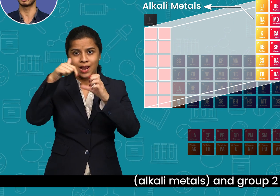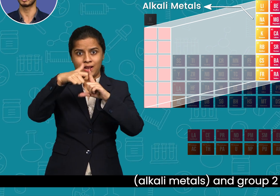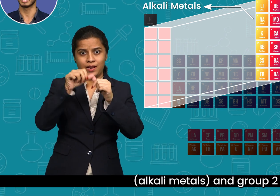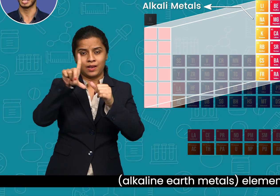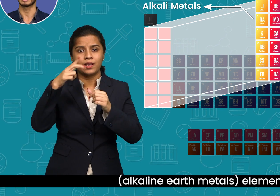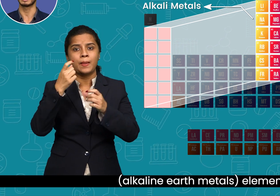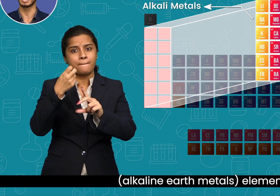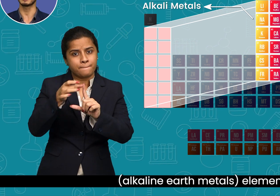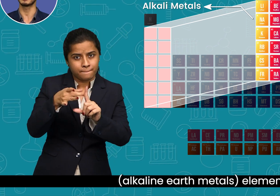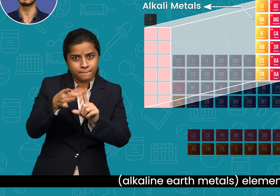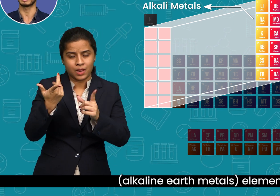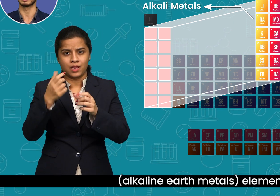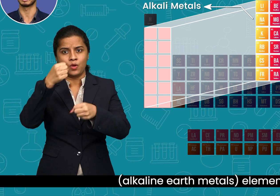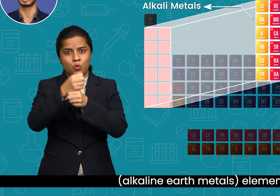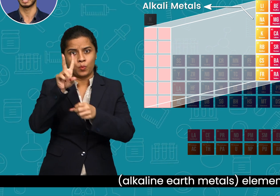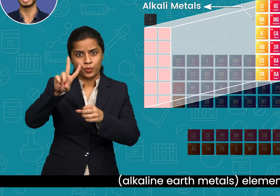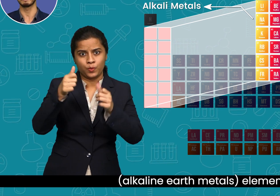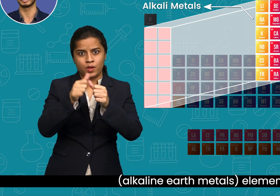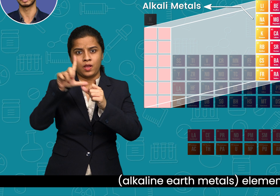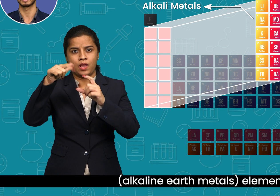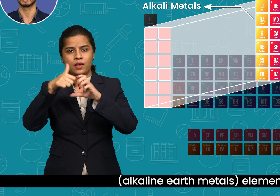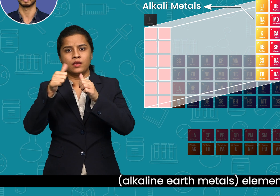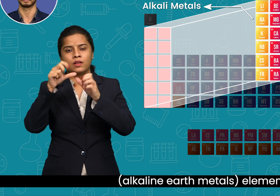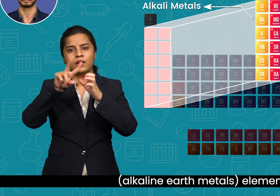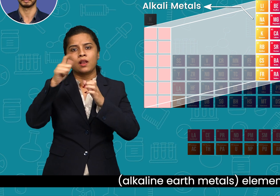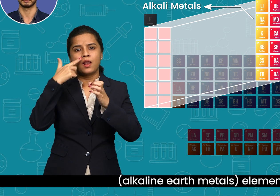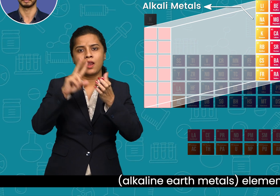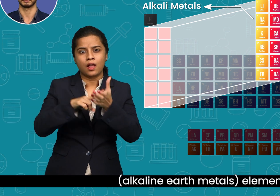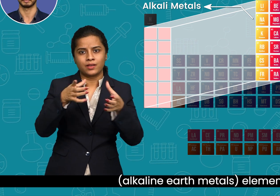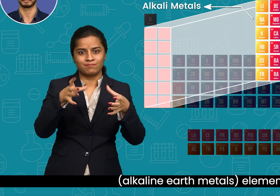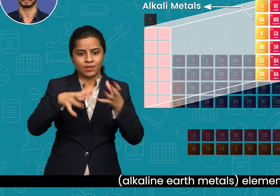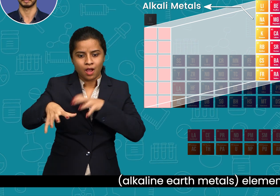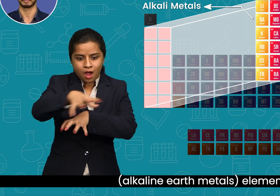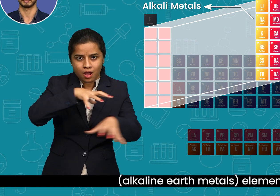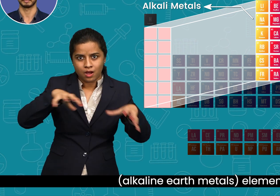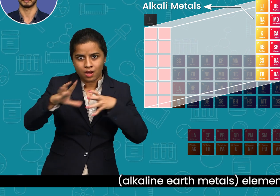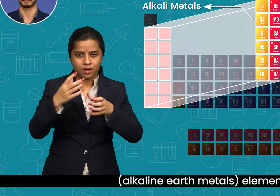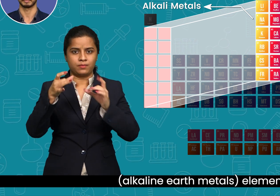group 2 alkaline earth metals elements.